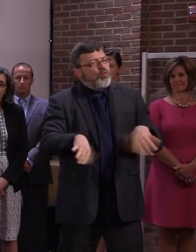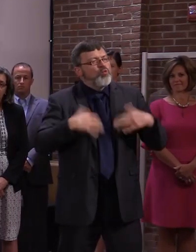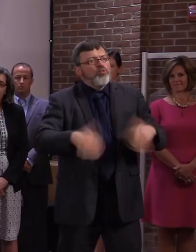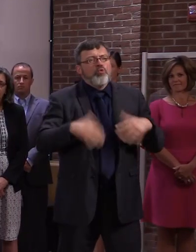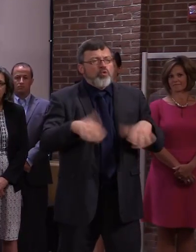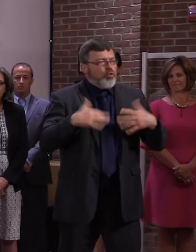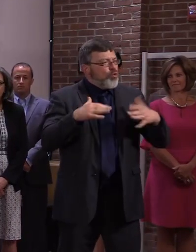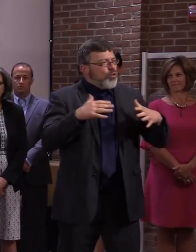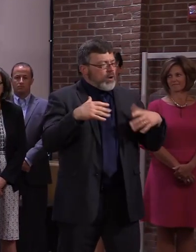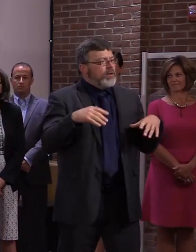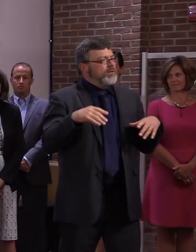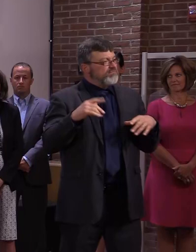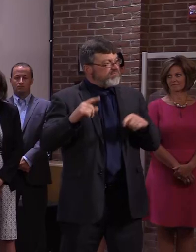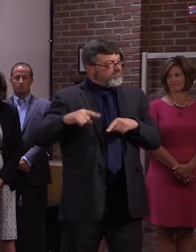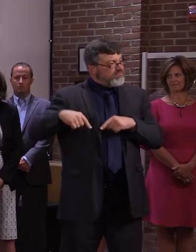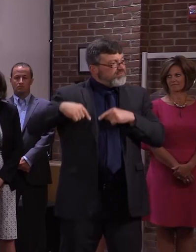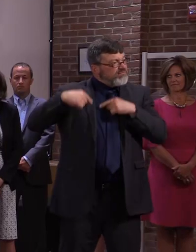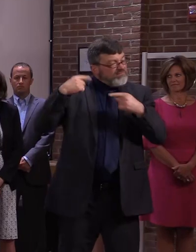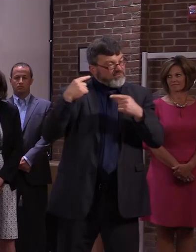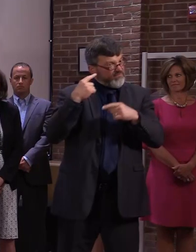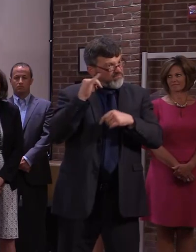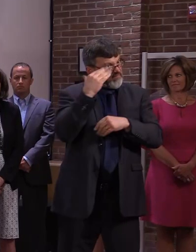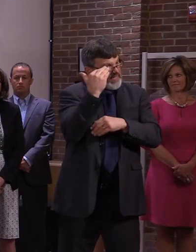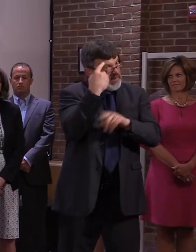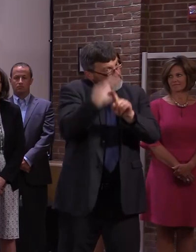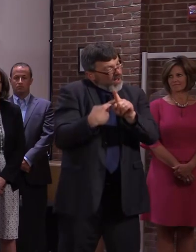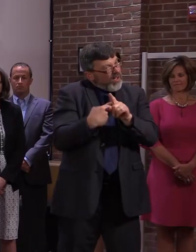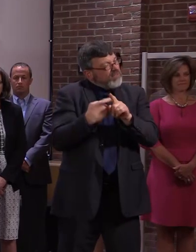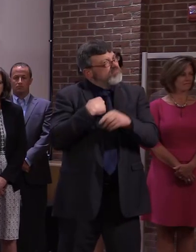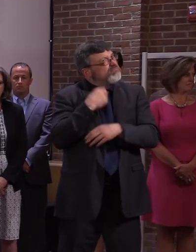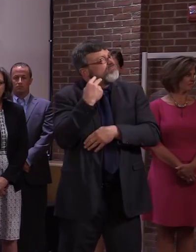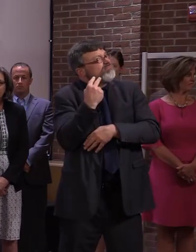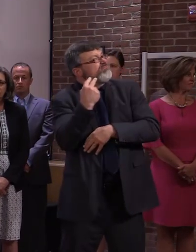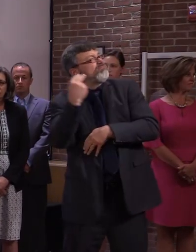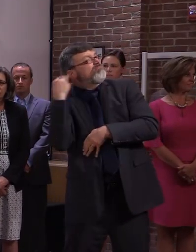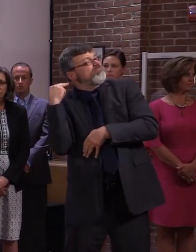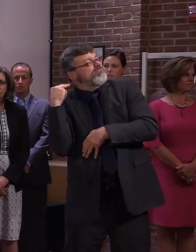Over the past 15 months, I've been briefed